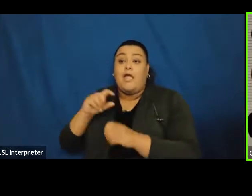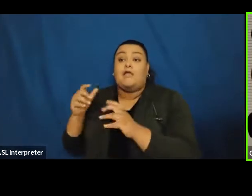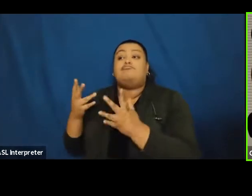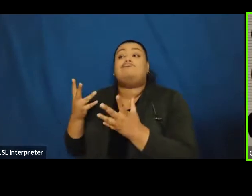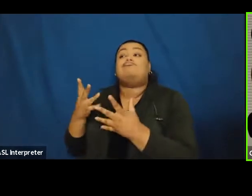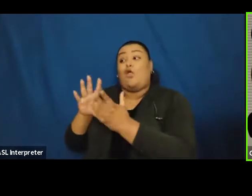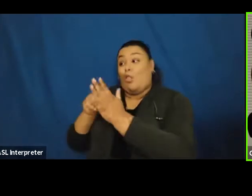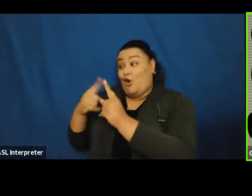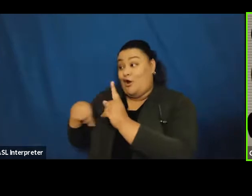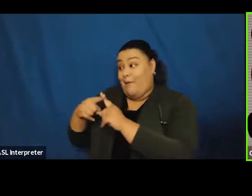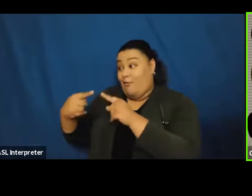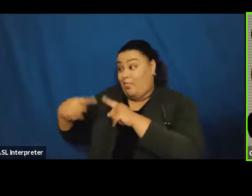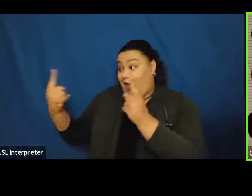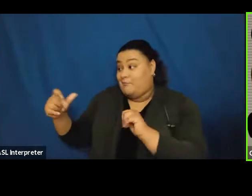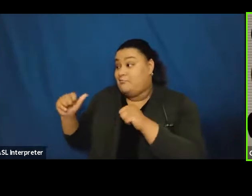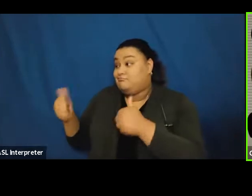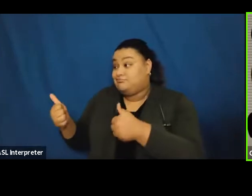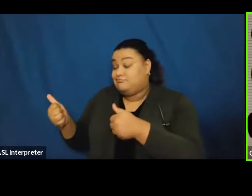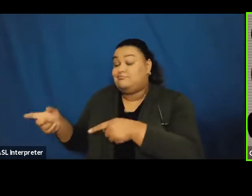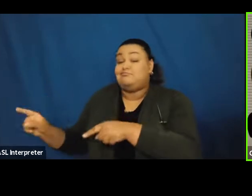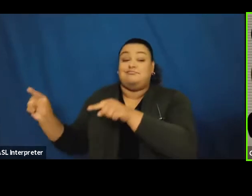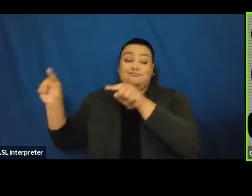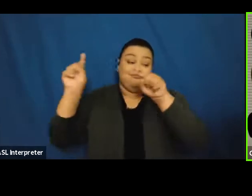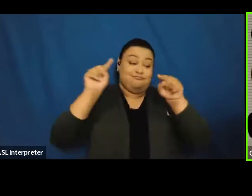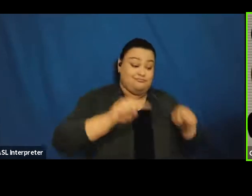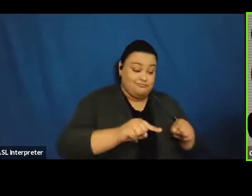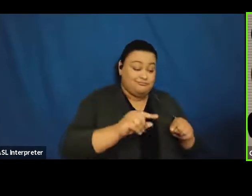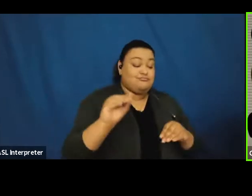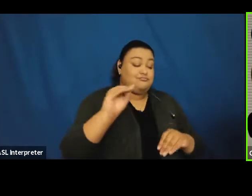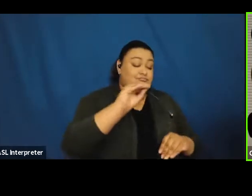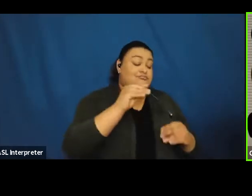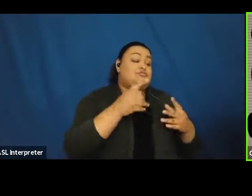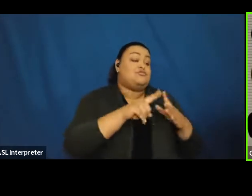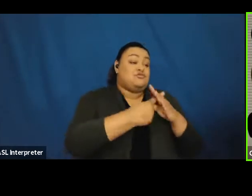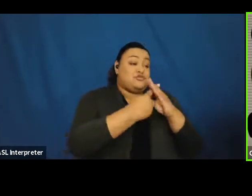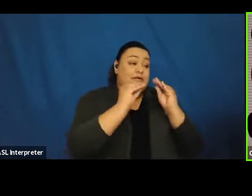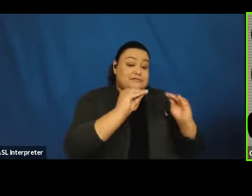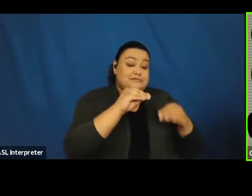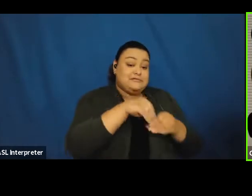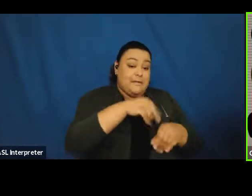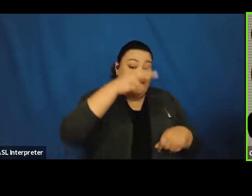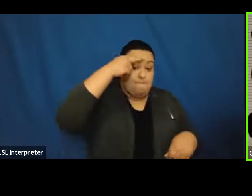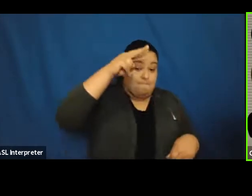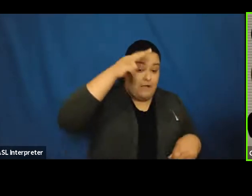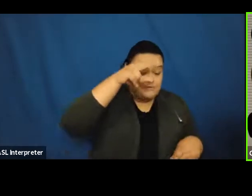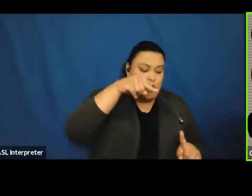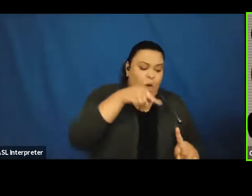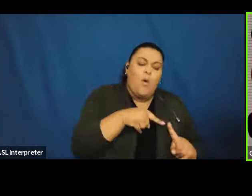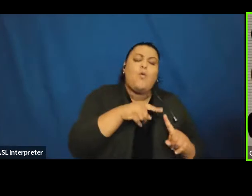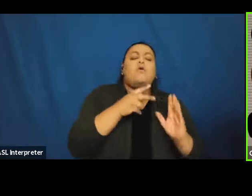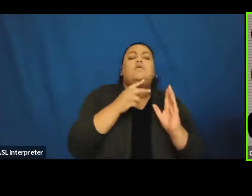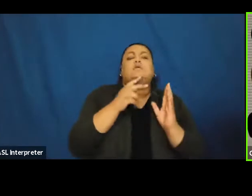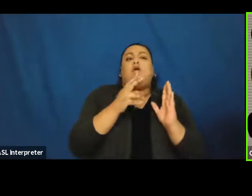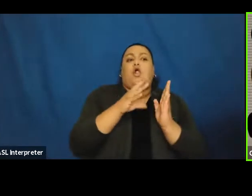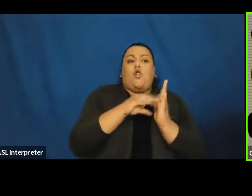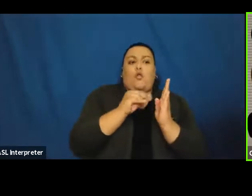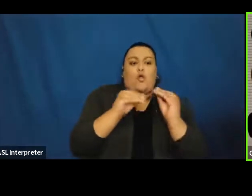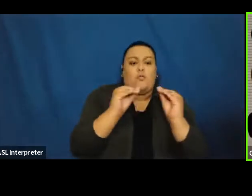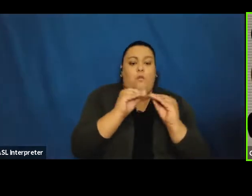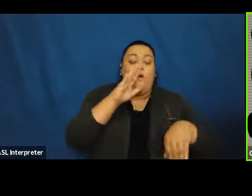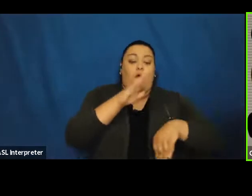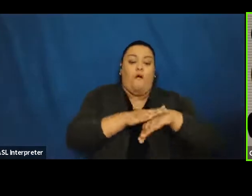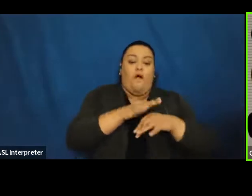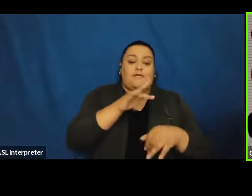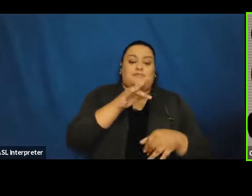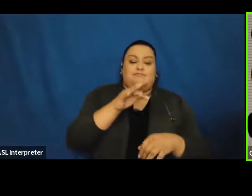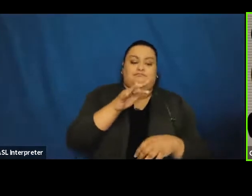we got to go back to Mexico and teach there and learn more of the history on site. It's good to read about it. It's